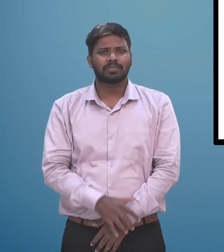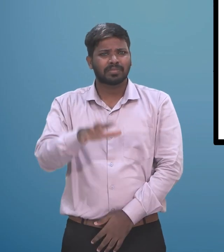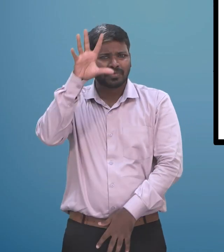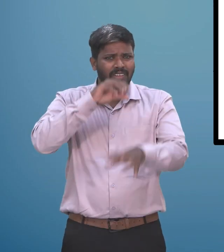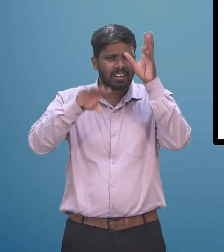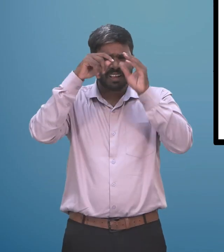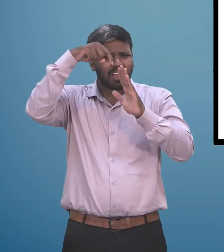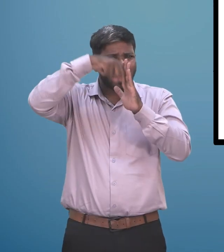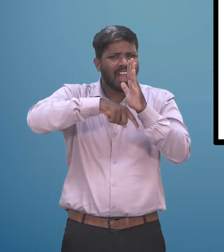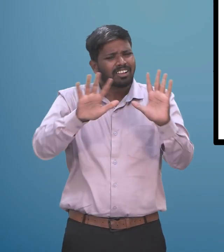Let's explore.